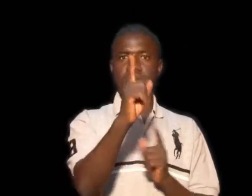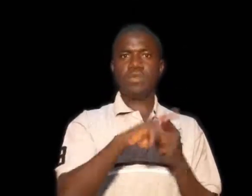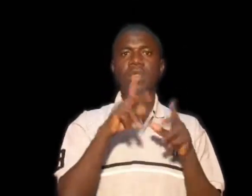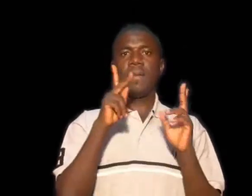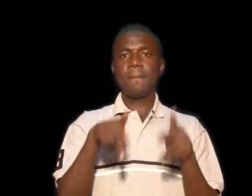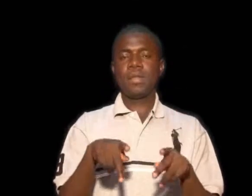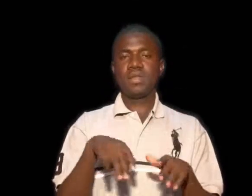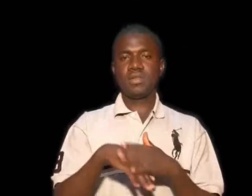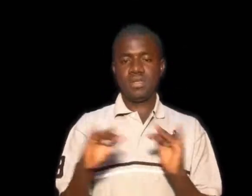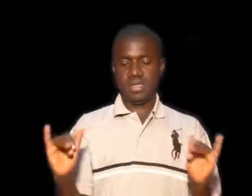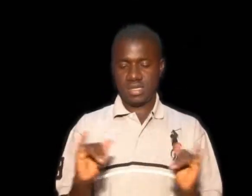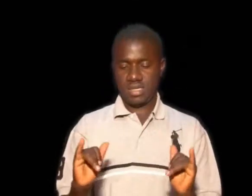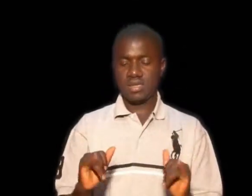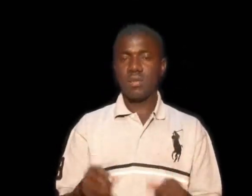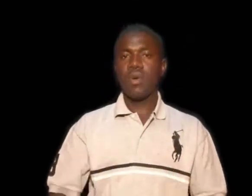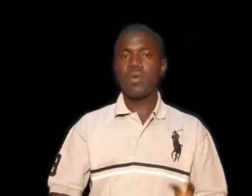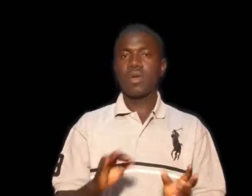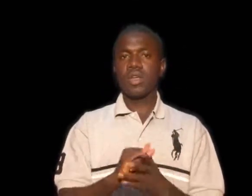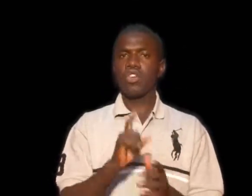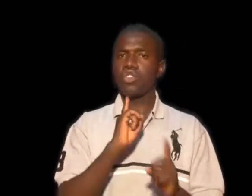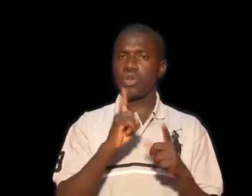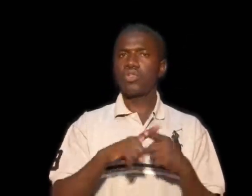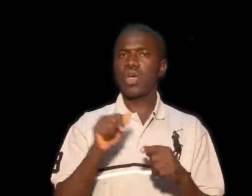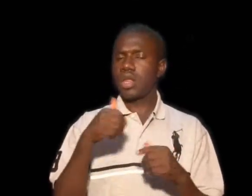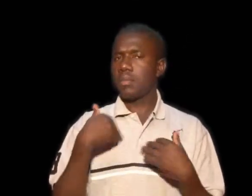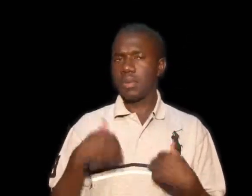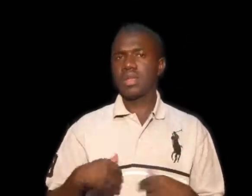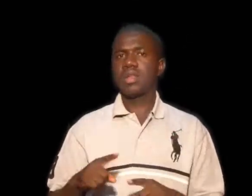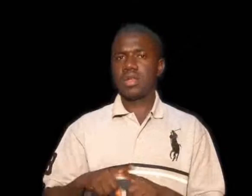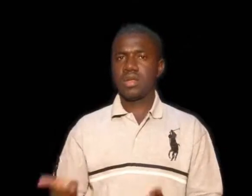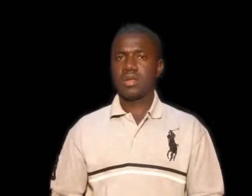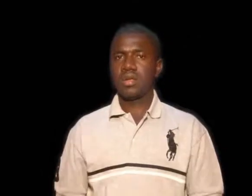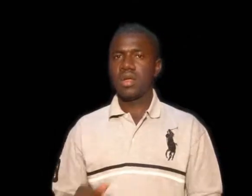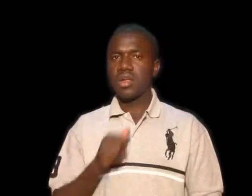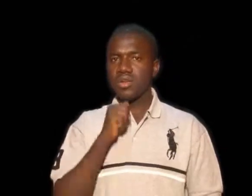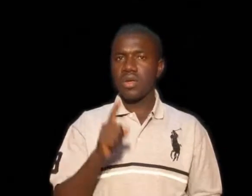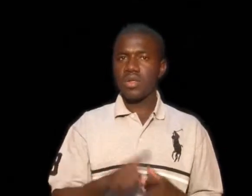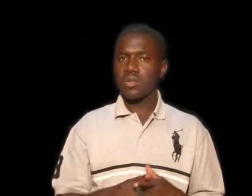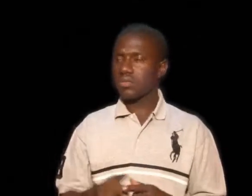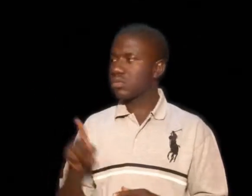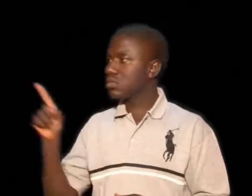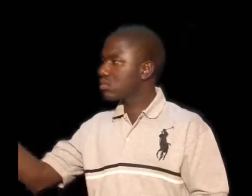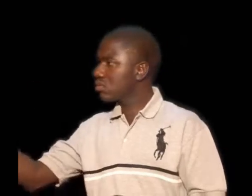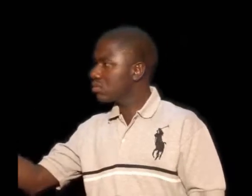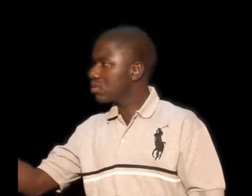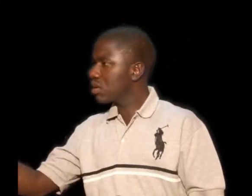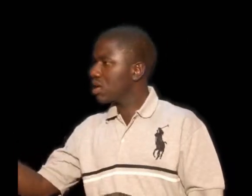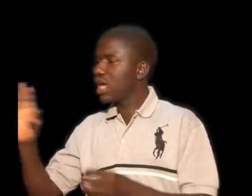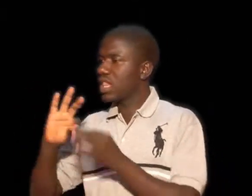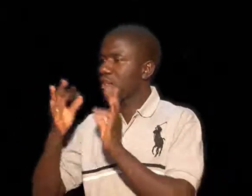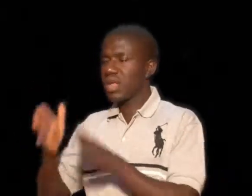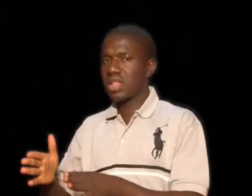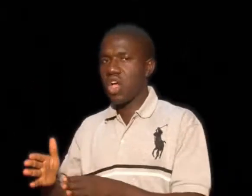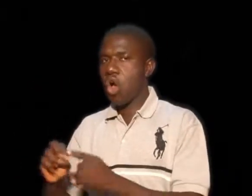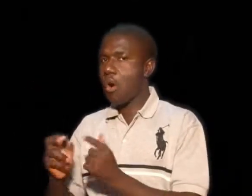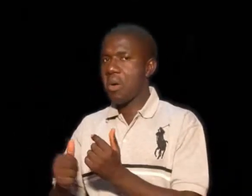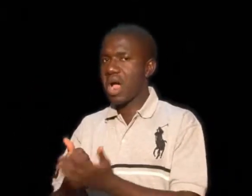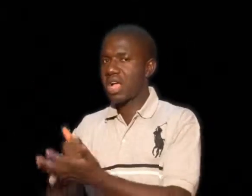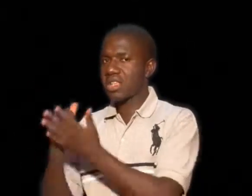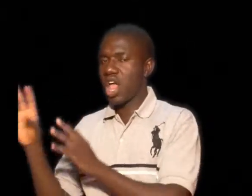Speak directly to the person, in the same way as you would to anyone else, not to his or her interpreter or